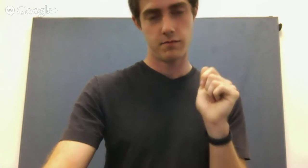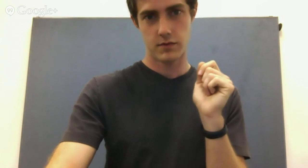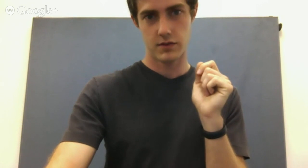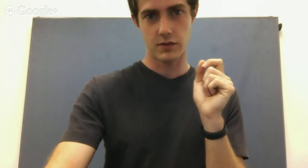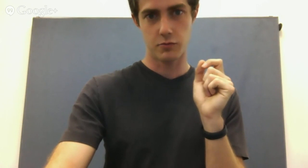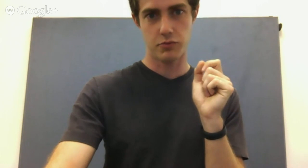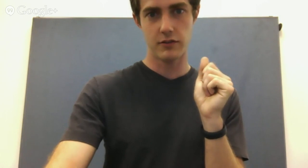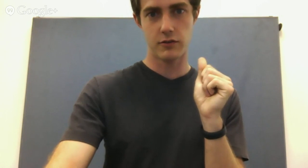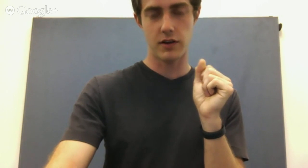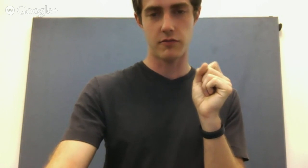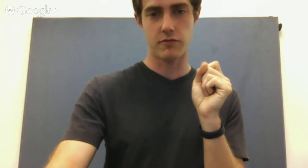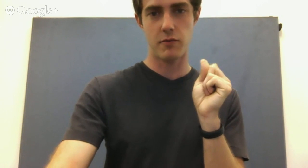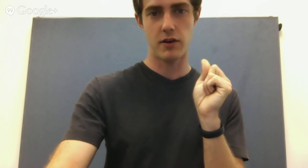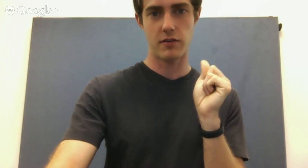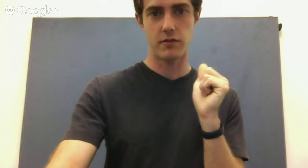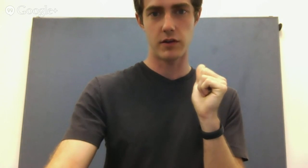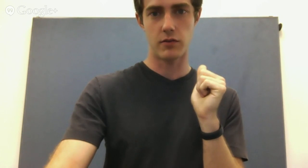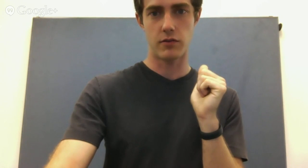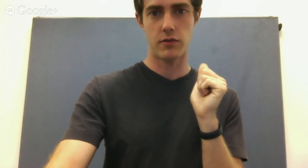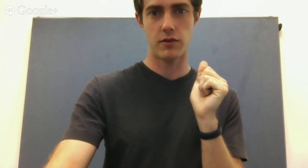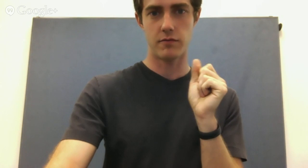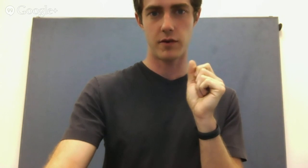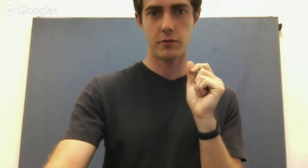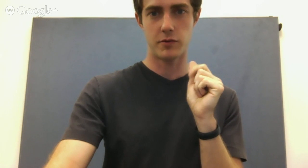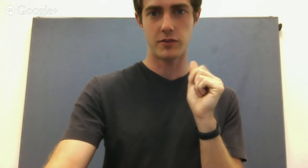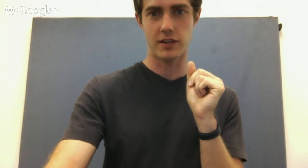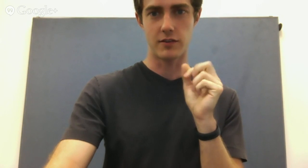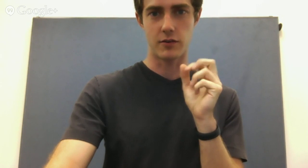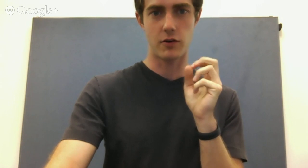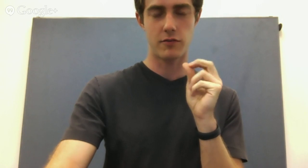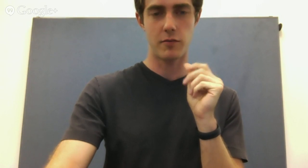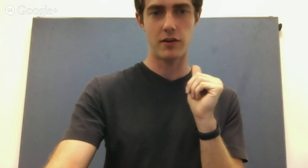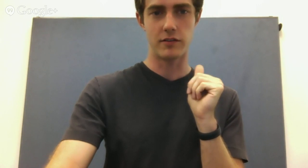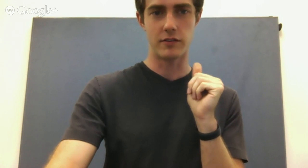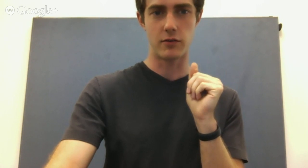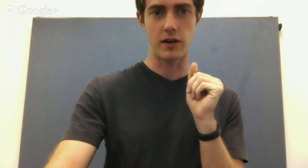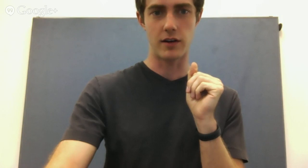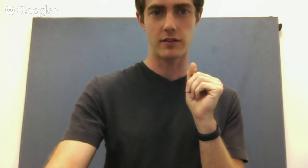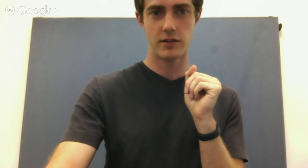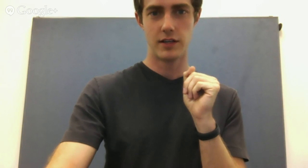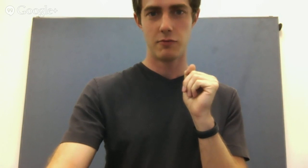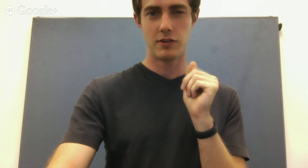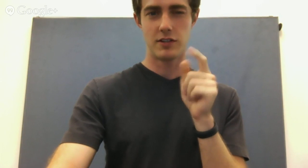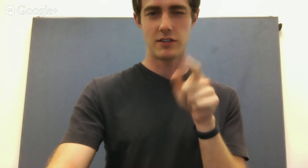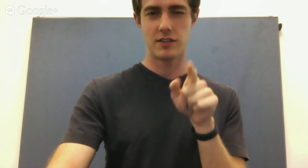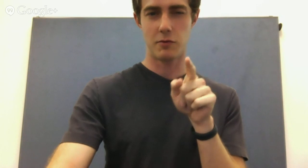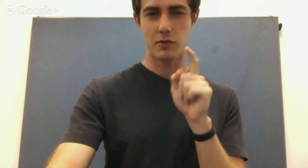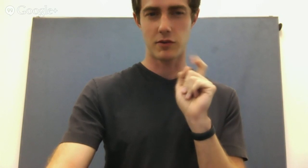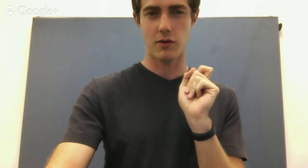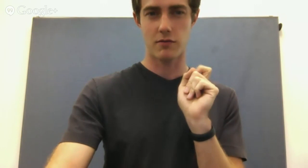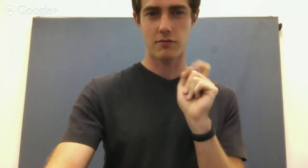says, please correct the frame rate of the video to 30 frames per second. The current frame rate is incorrect. It doesn't tell me what the current frame